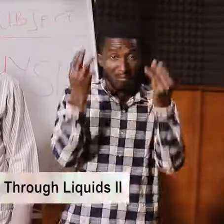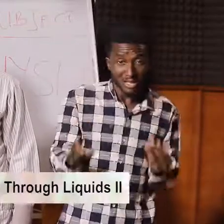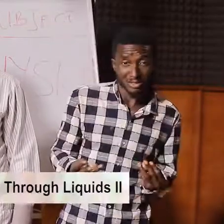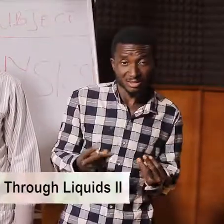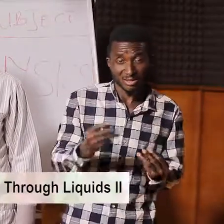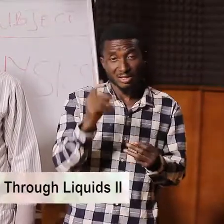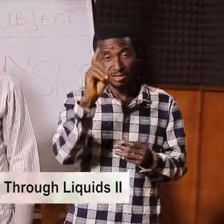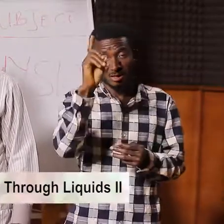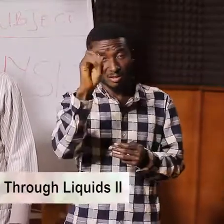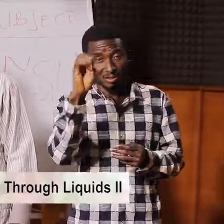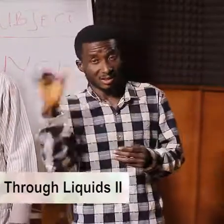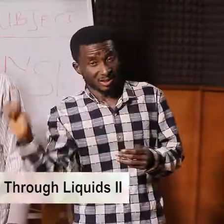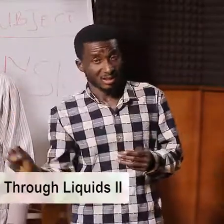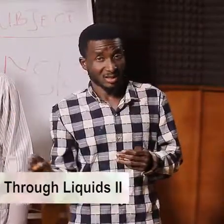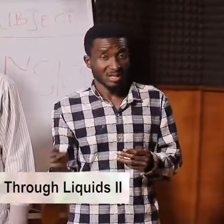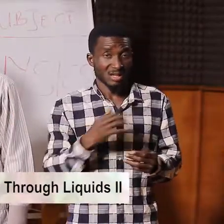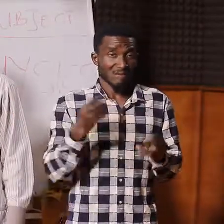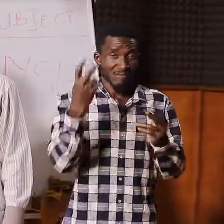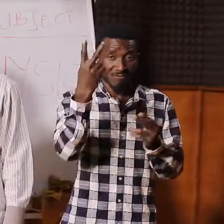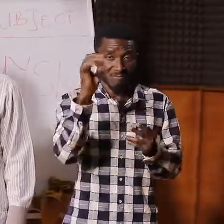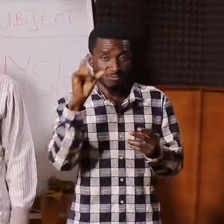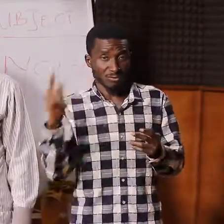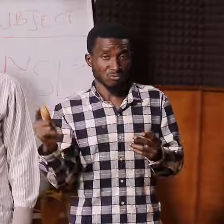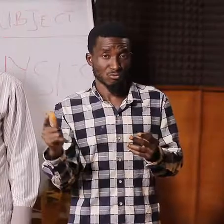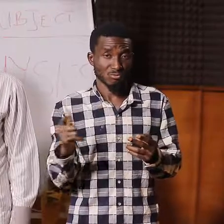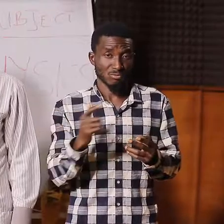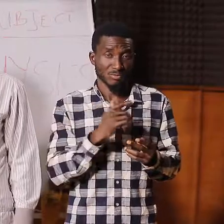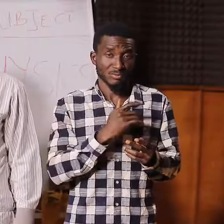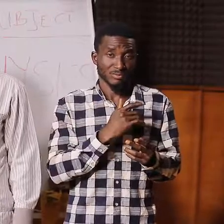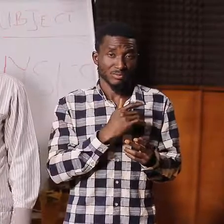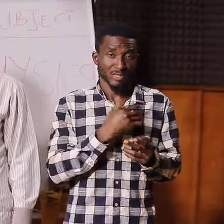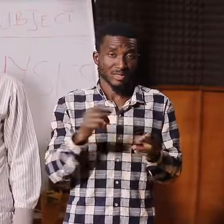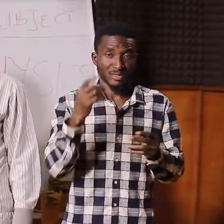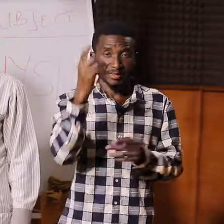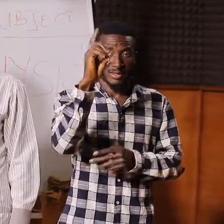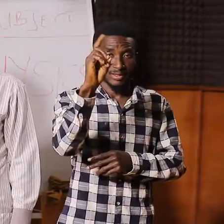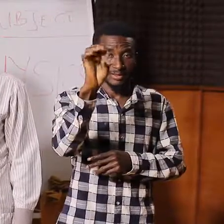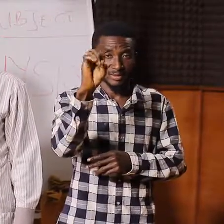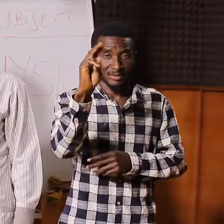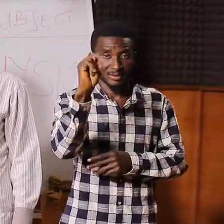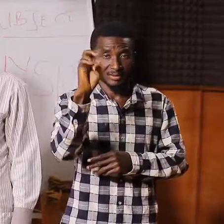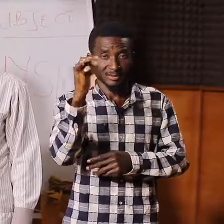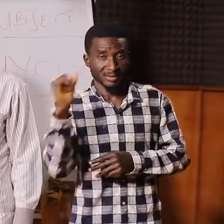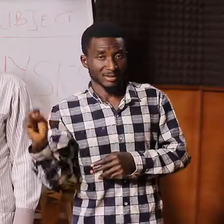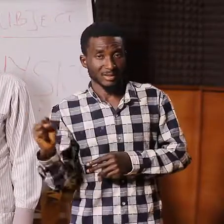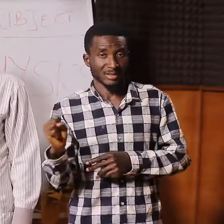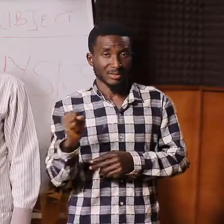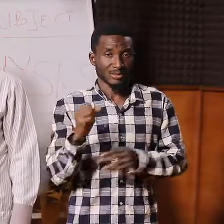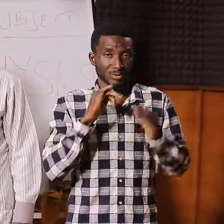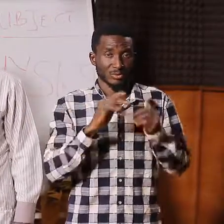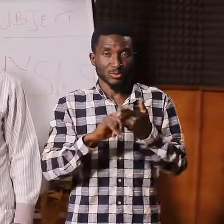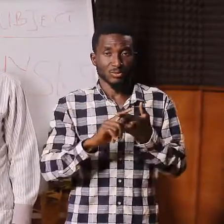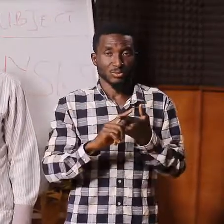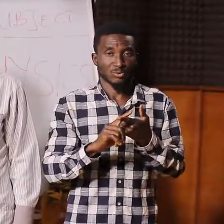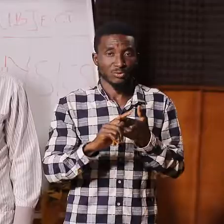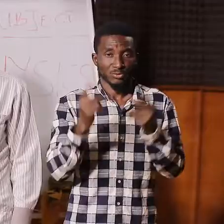mass, density and volume, as density is equals to mass over volume. So we have density, we have